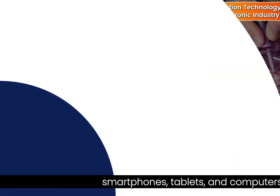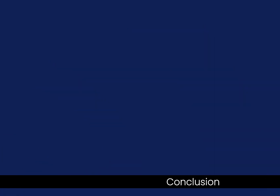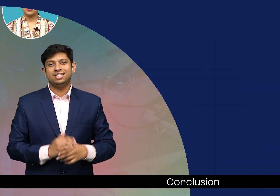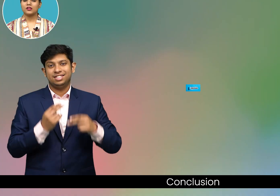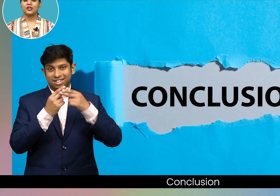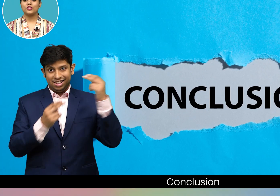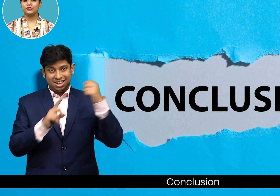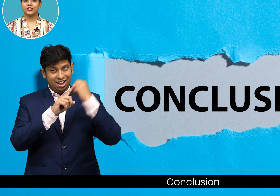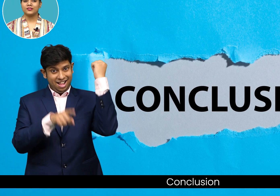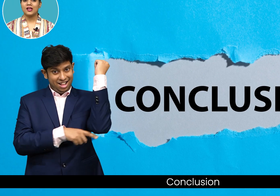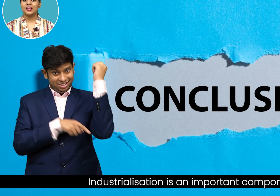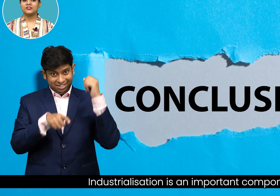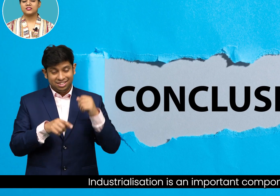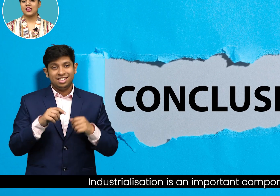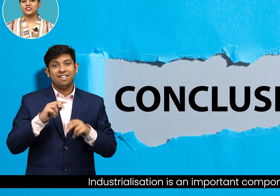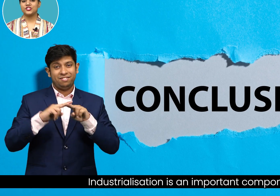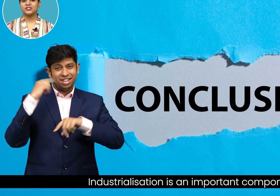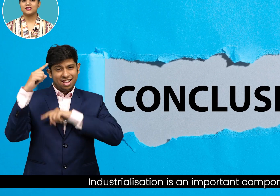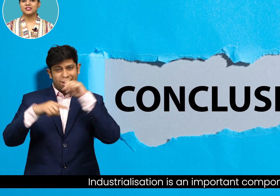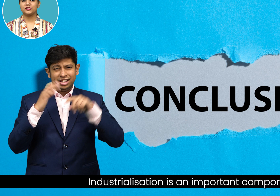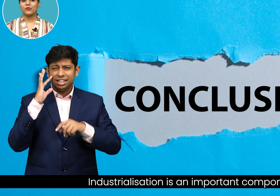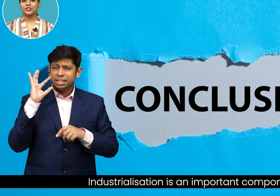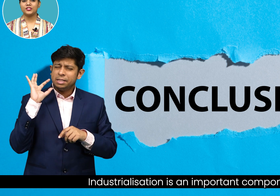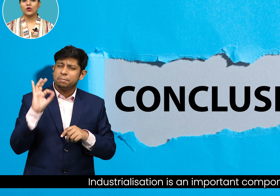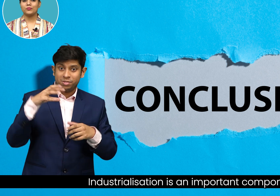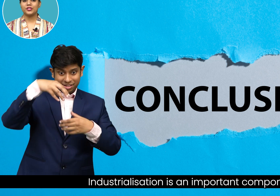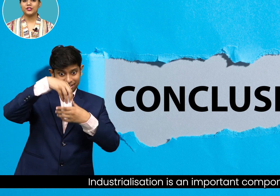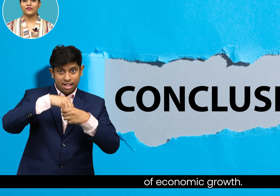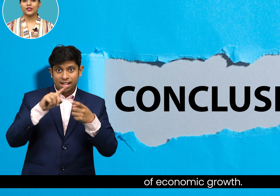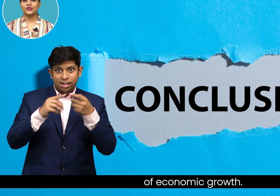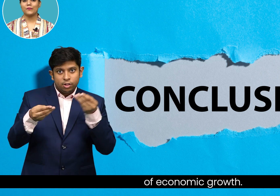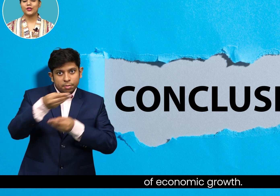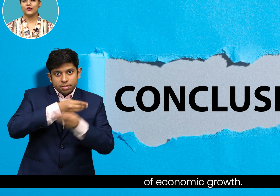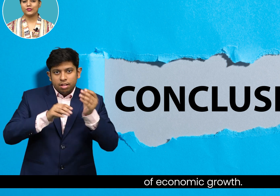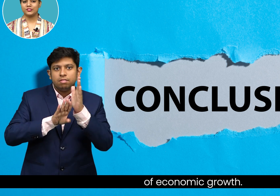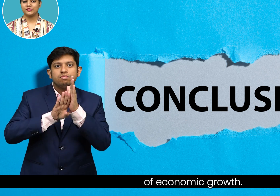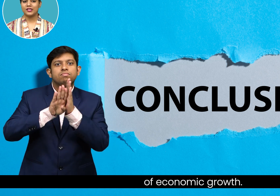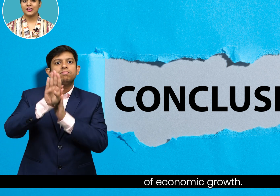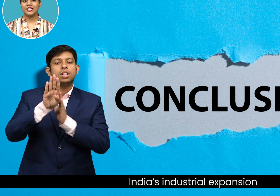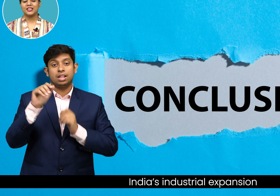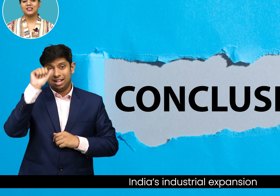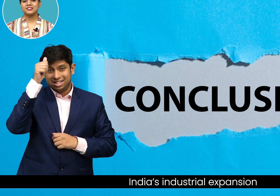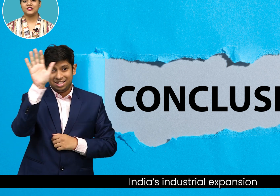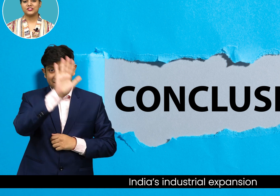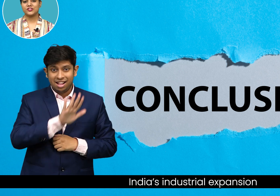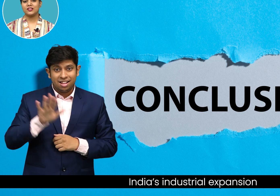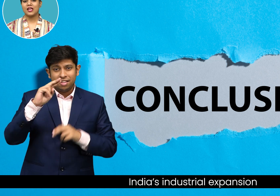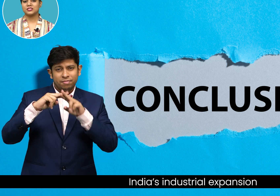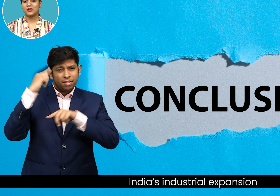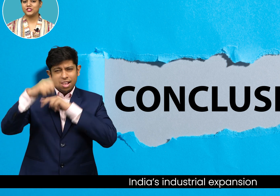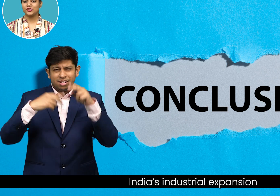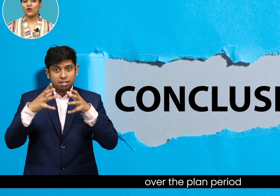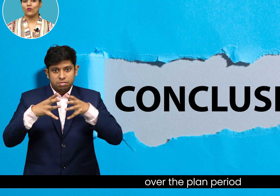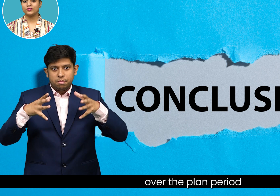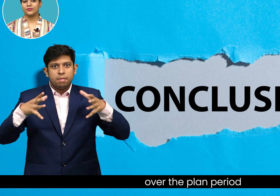computers. Conclusion: industrialization is an important component of economic growth. India's